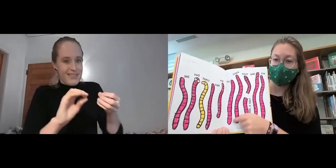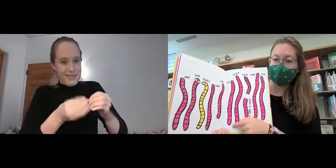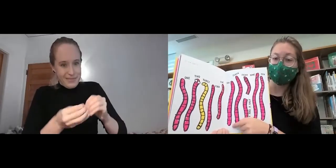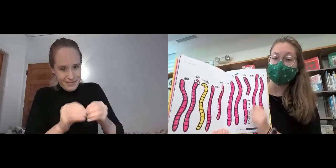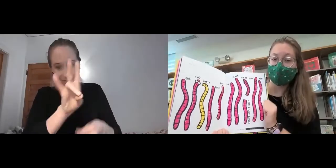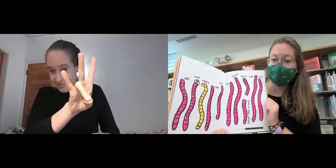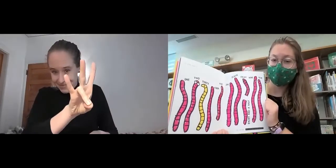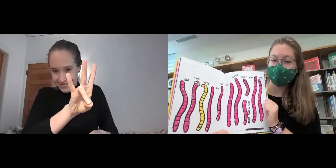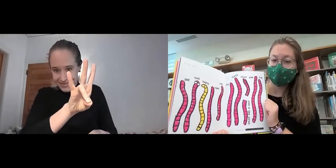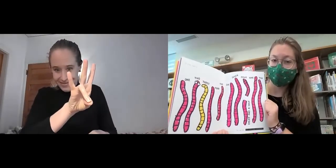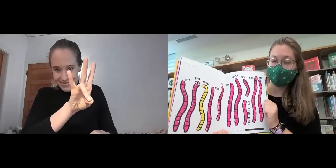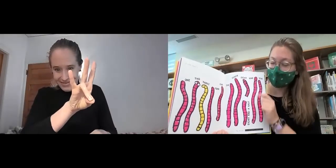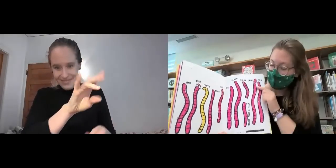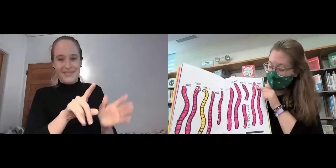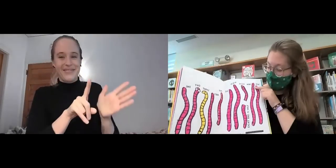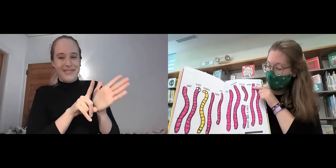worm number 7,